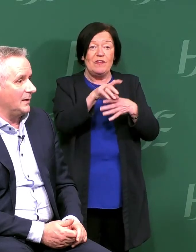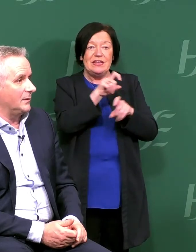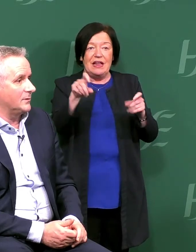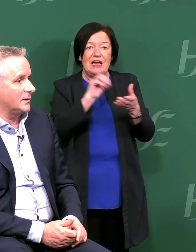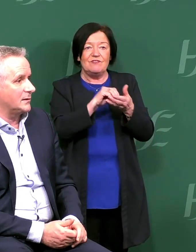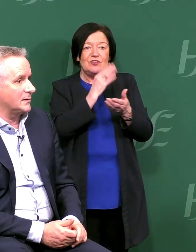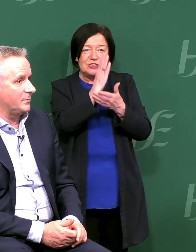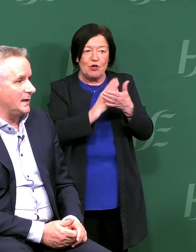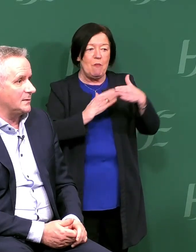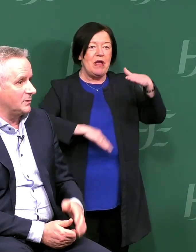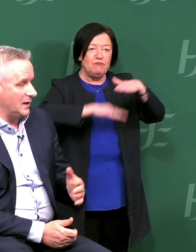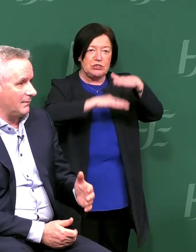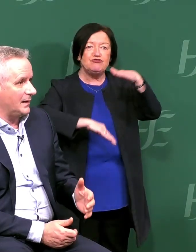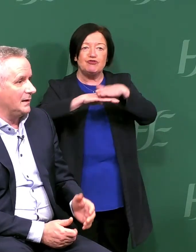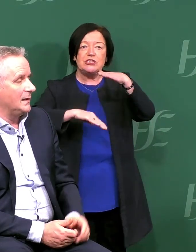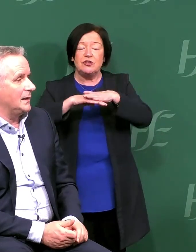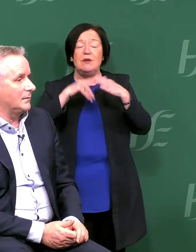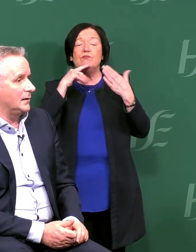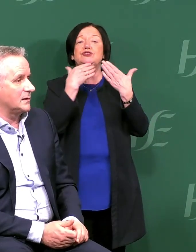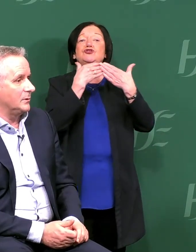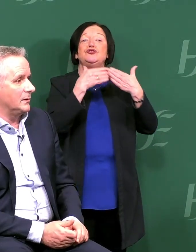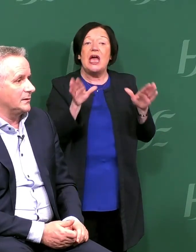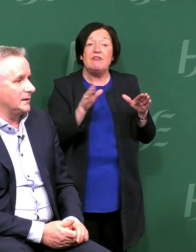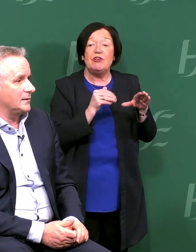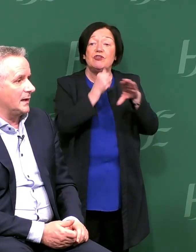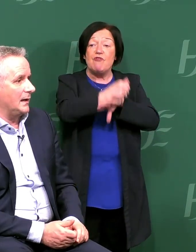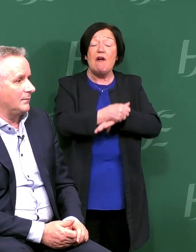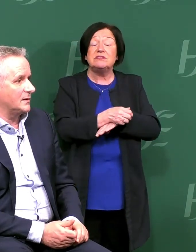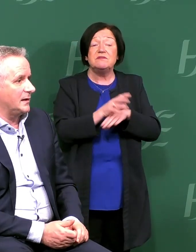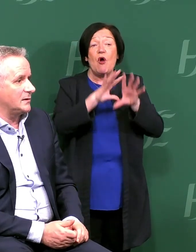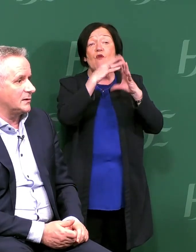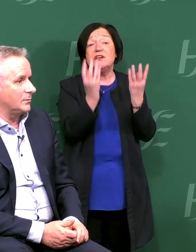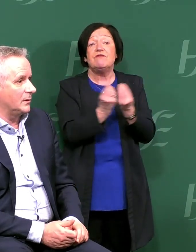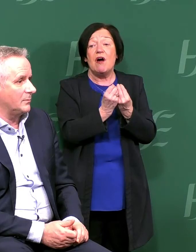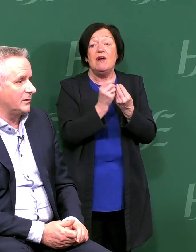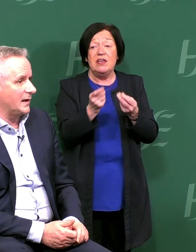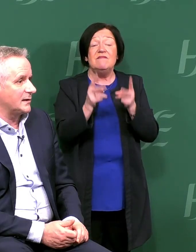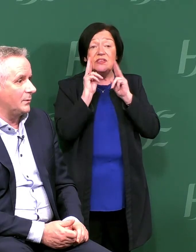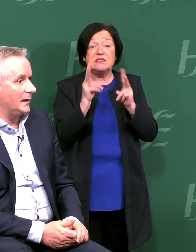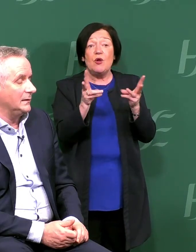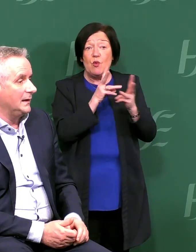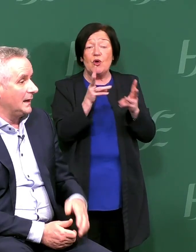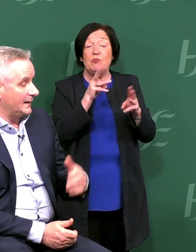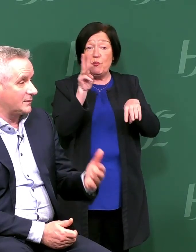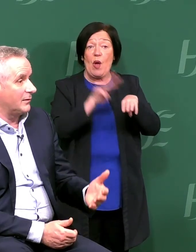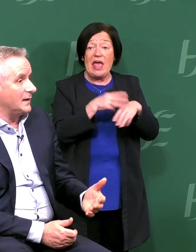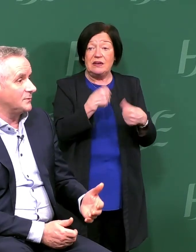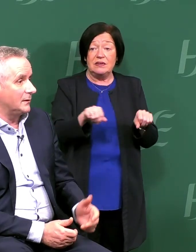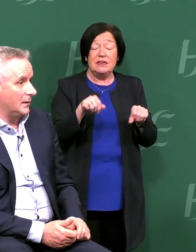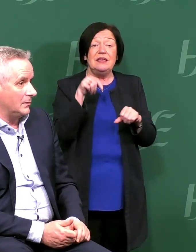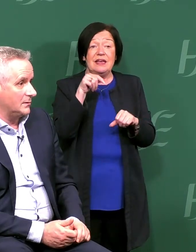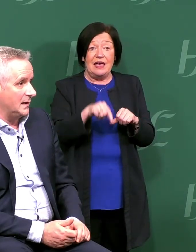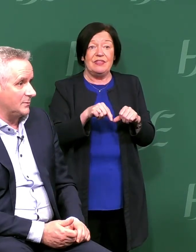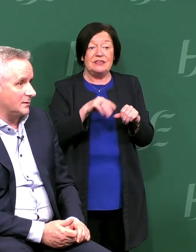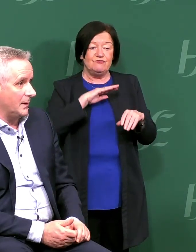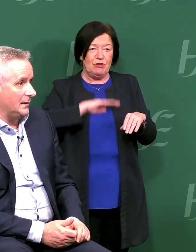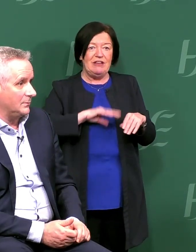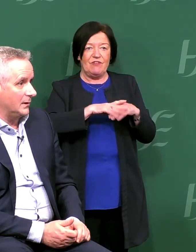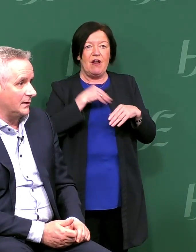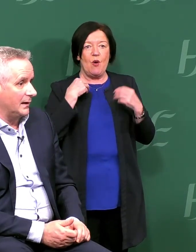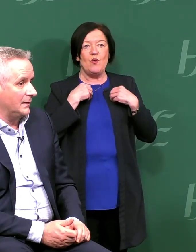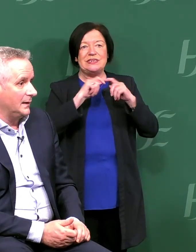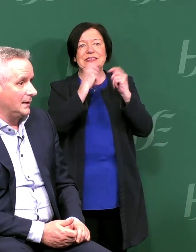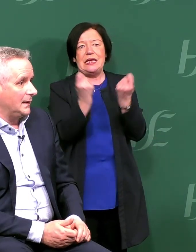put some level of restrictions in place. But generally, across the board, it's visitations are progressing well, and that's a relief for our own teams as